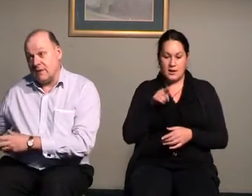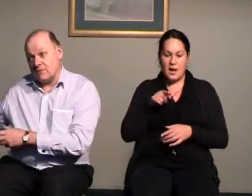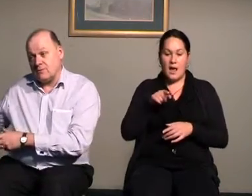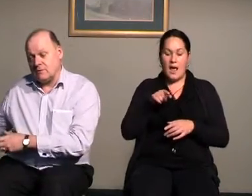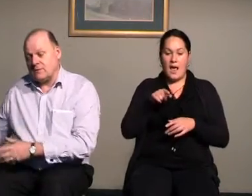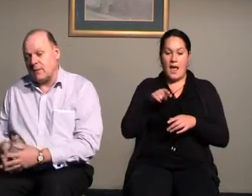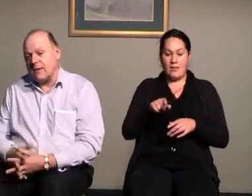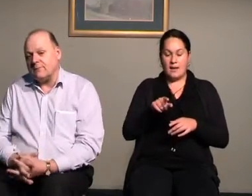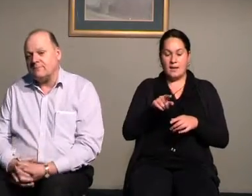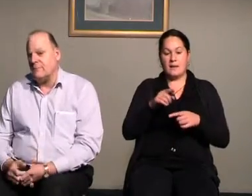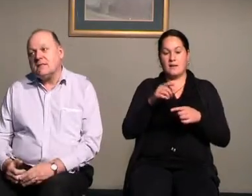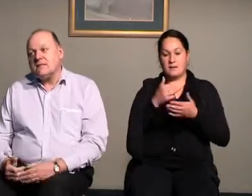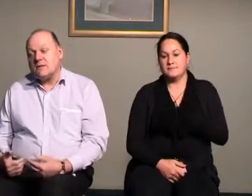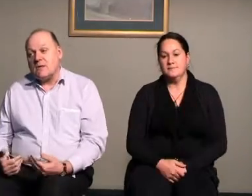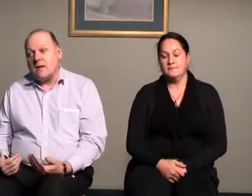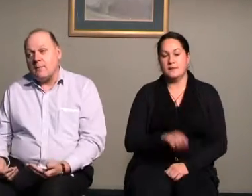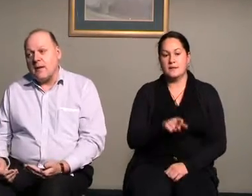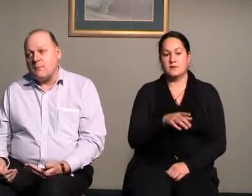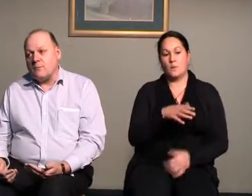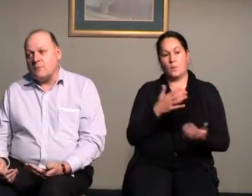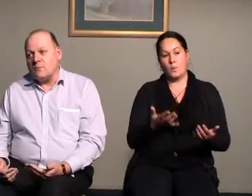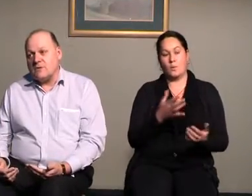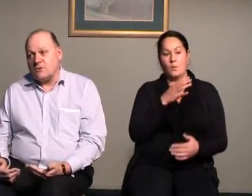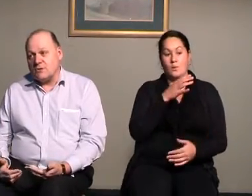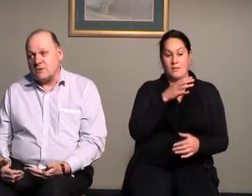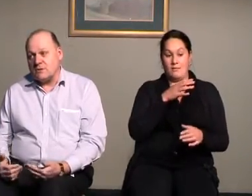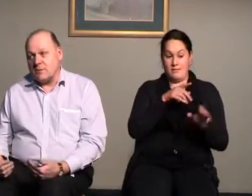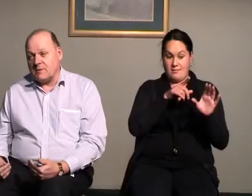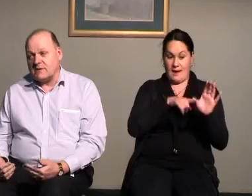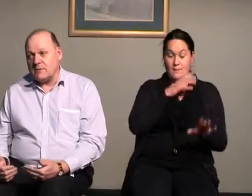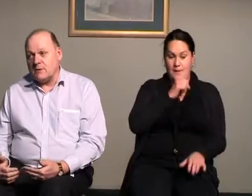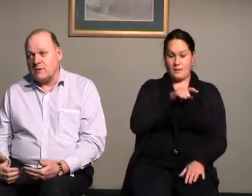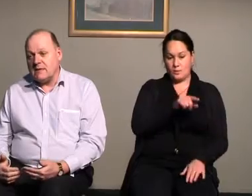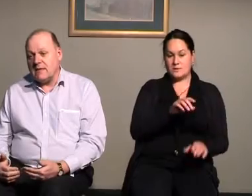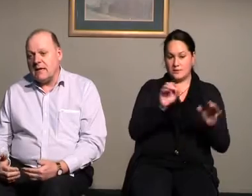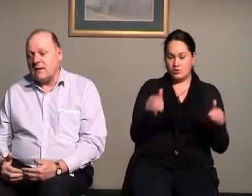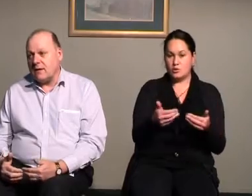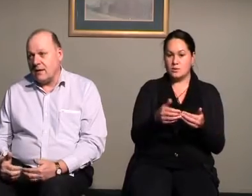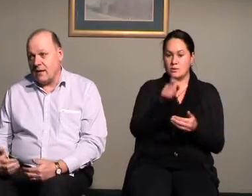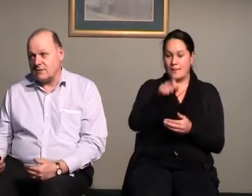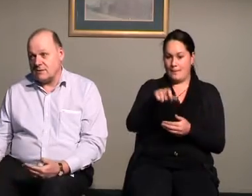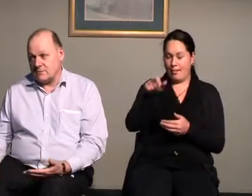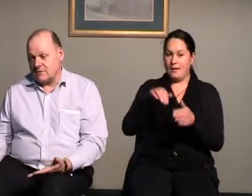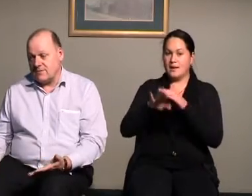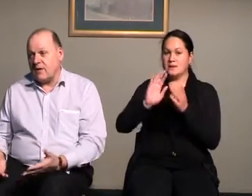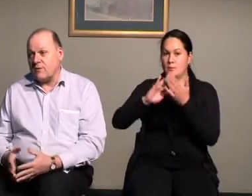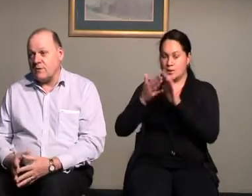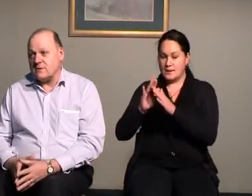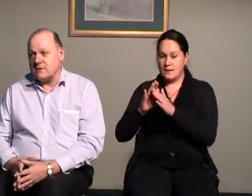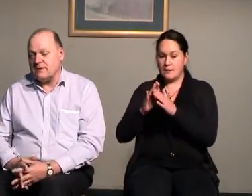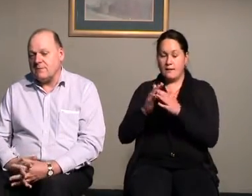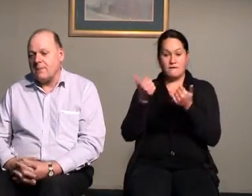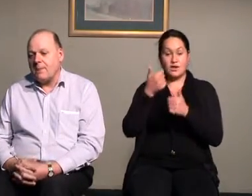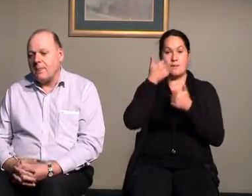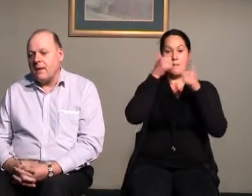good life together for this young man. So the young man was introduced to people in his community, and a house was found for